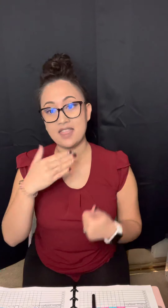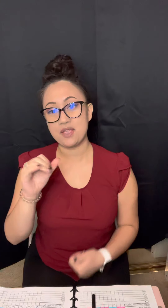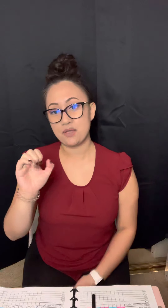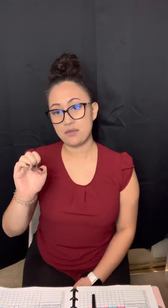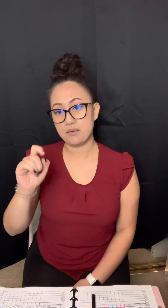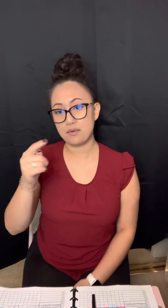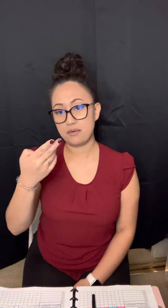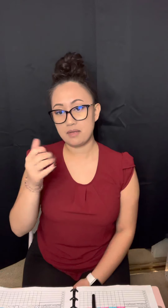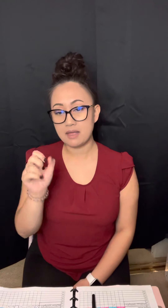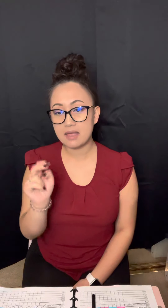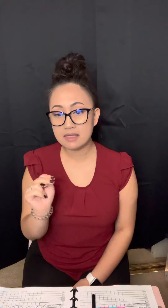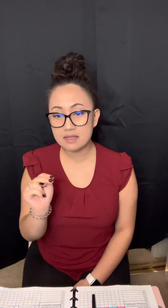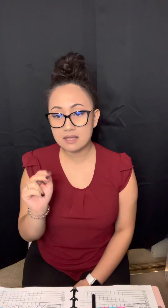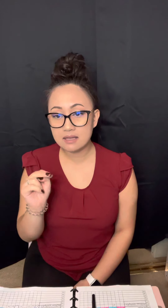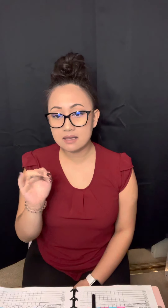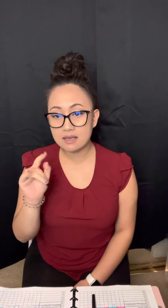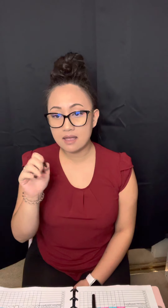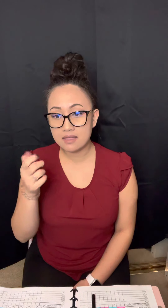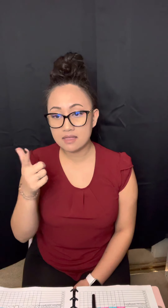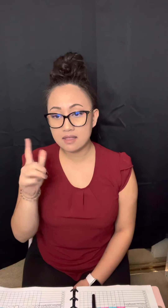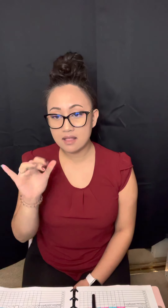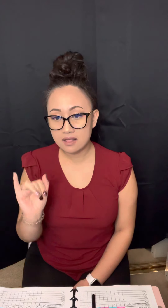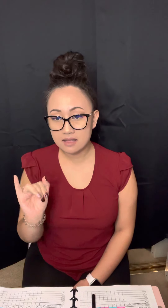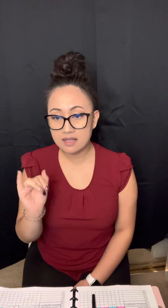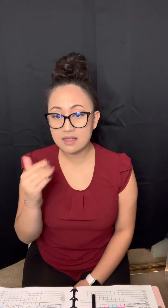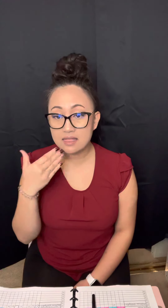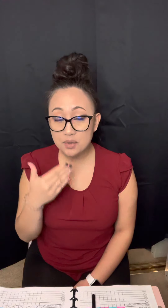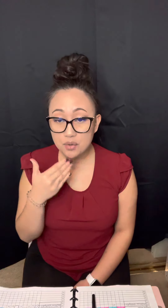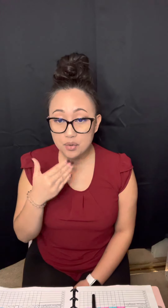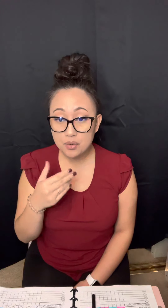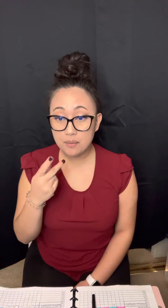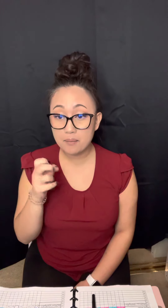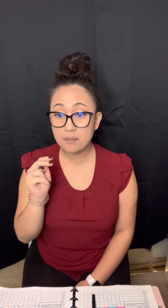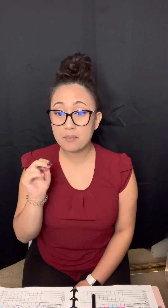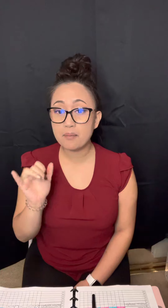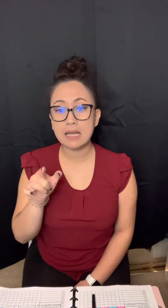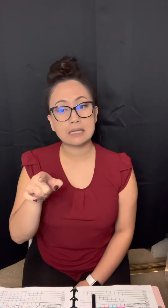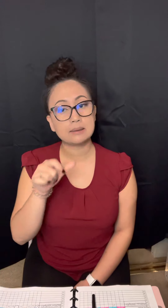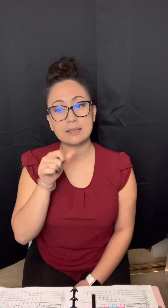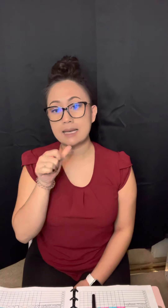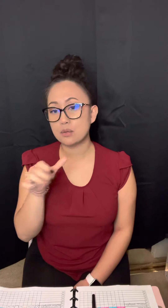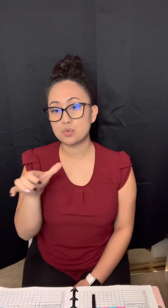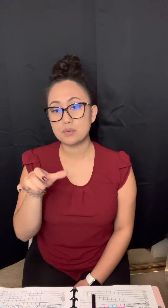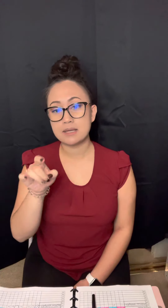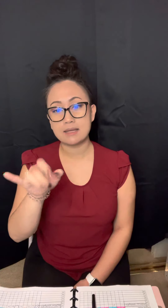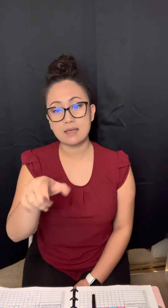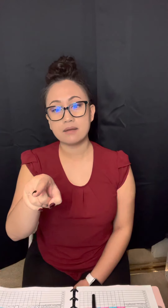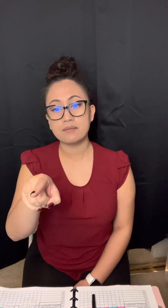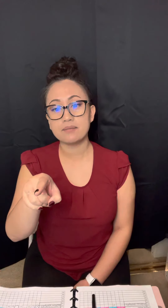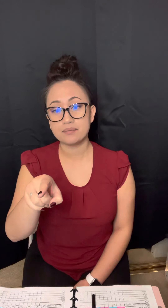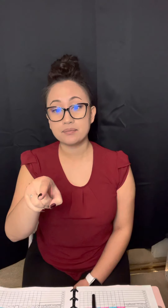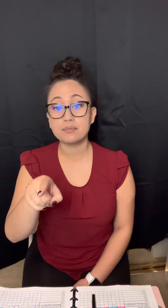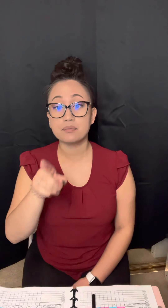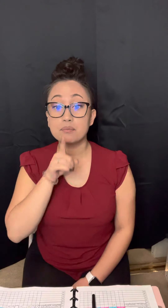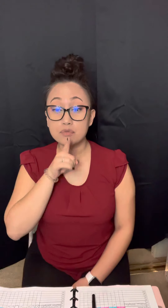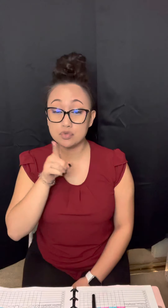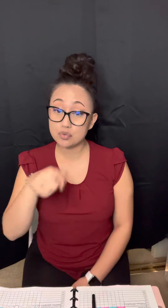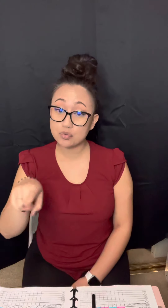Thank you, everyone. Good job. Penny, are you ready? We're not doing that. Okay, make sure you're focused. Everybody's using their pencil. Thank